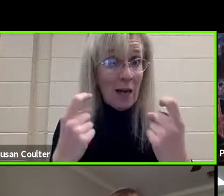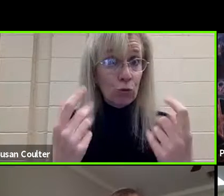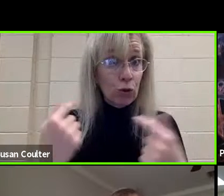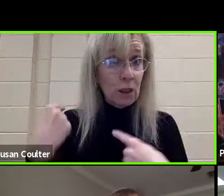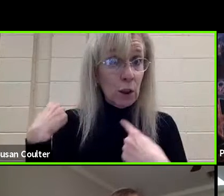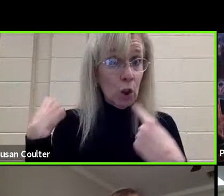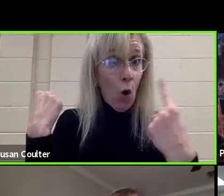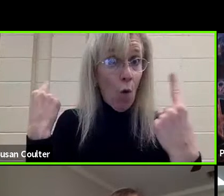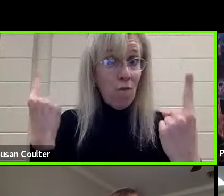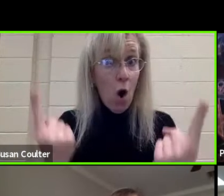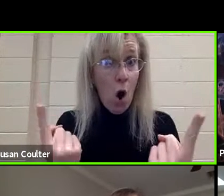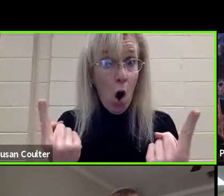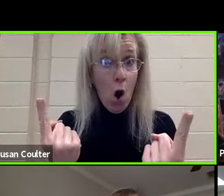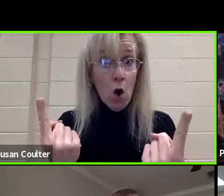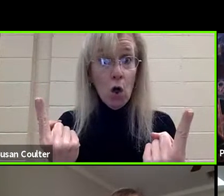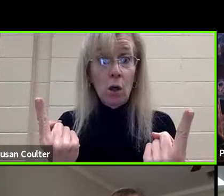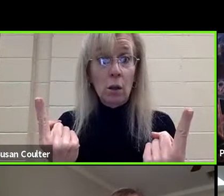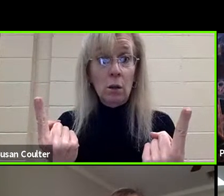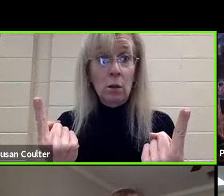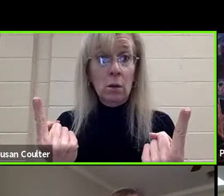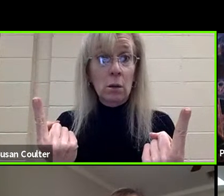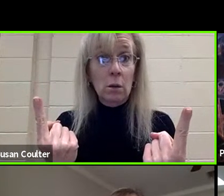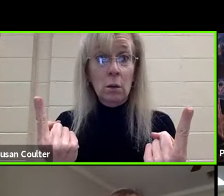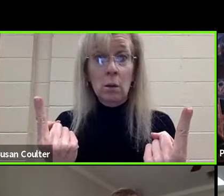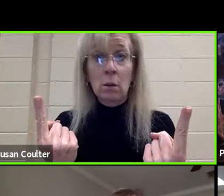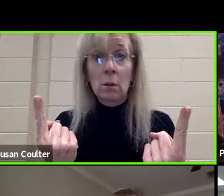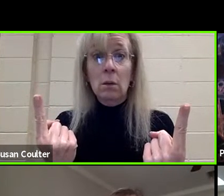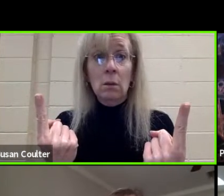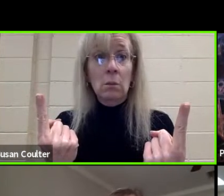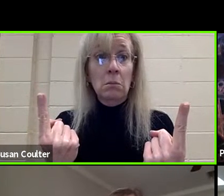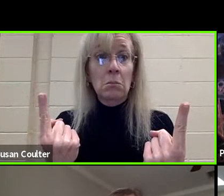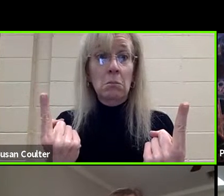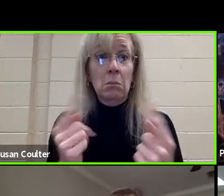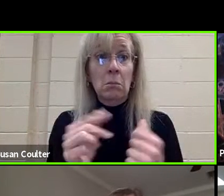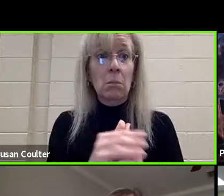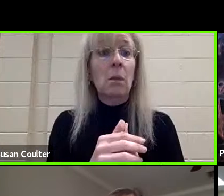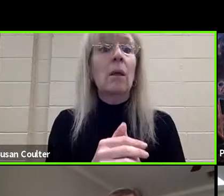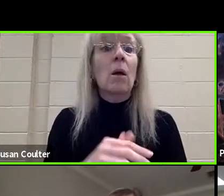Any questions so far?